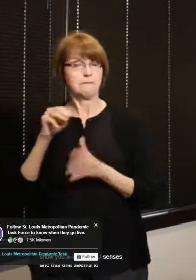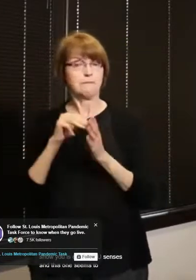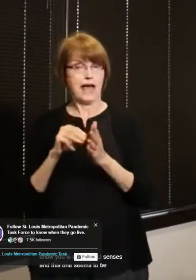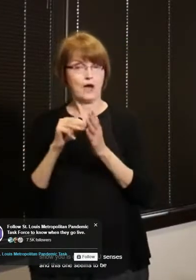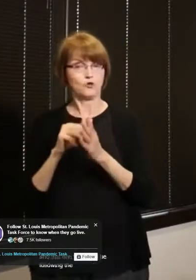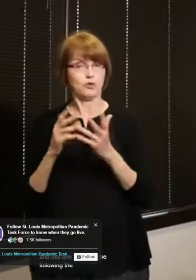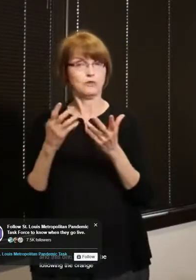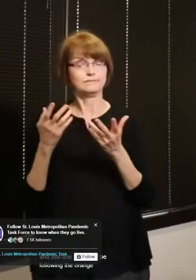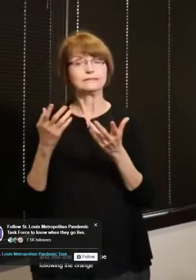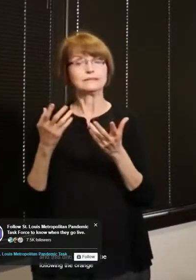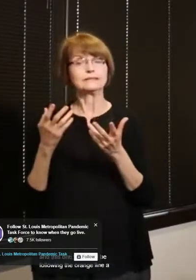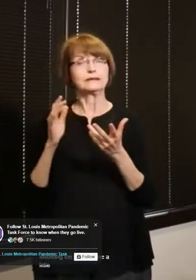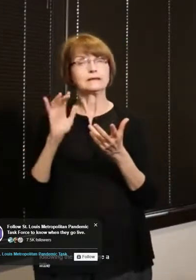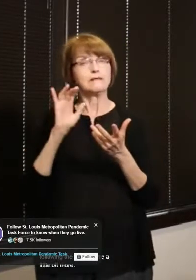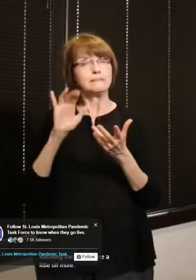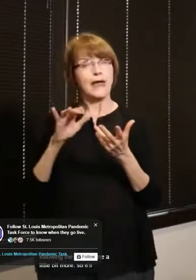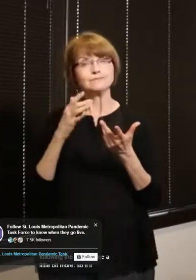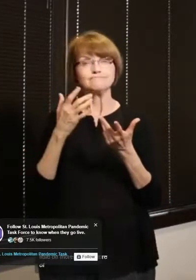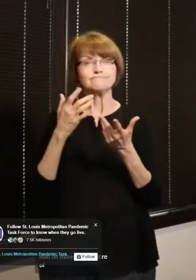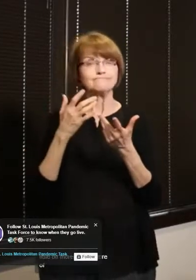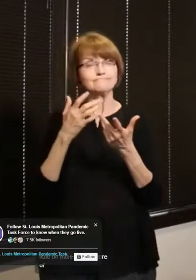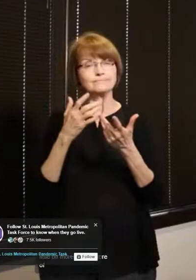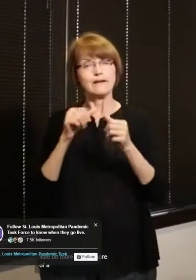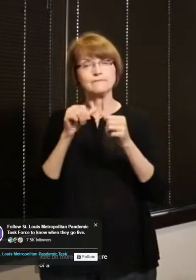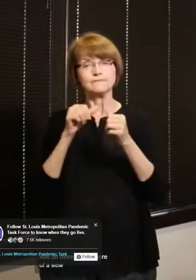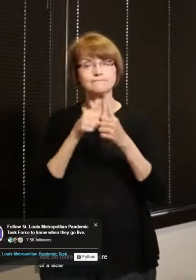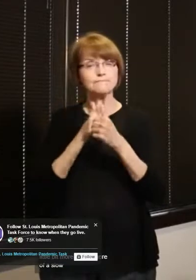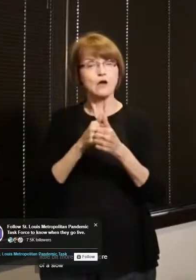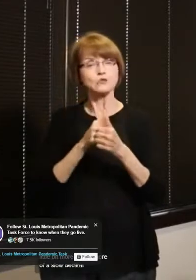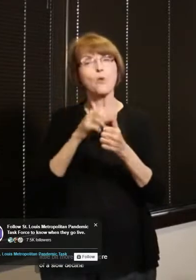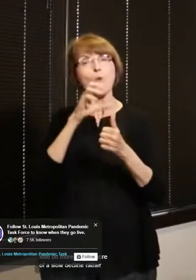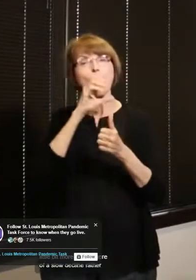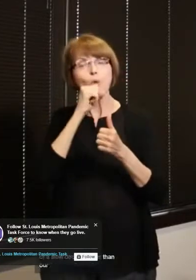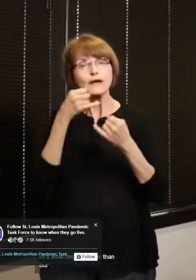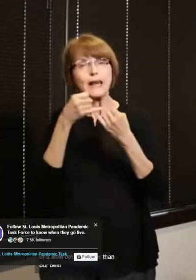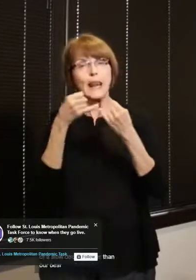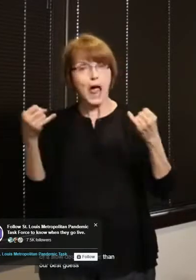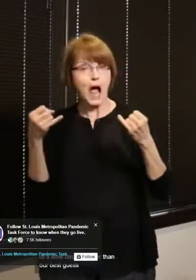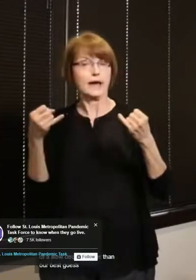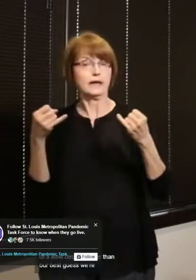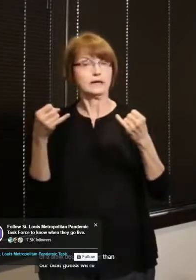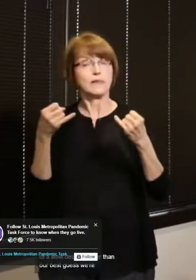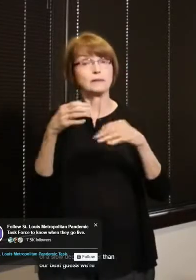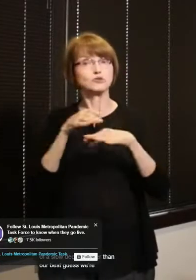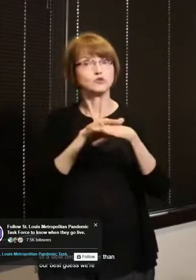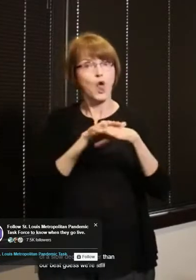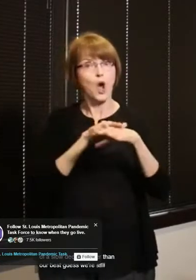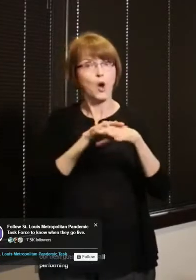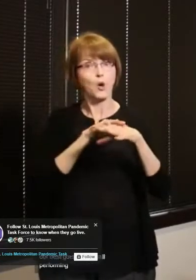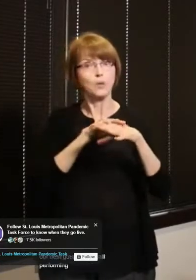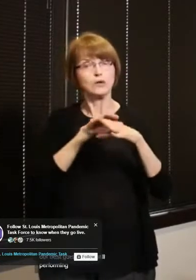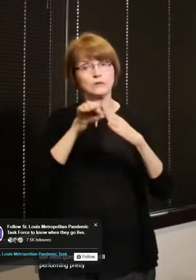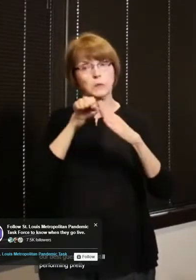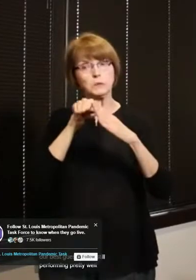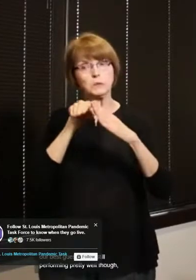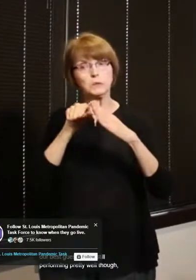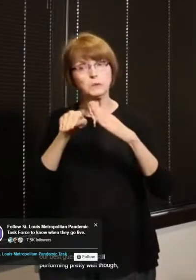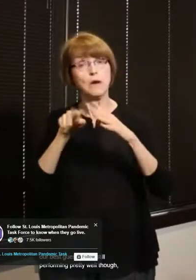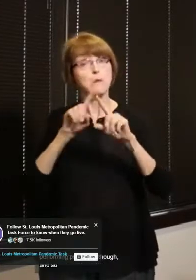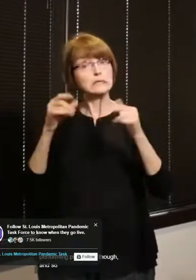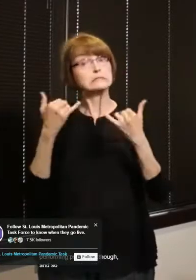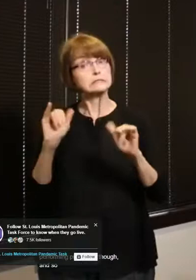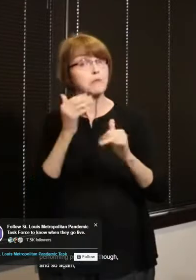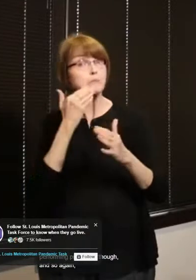following the orange line a little bit more. So that's more of the slow decline rather than our best guess. We're still performing pretty well, though. And